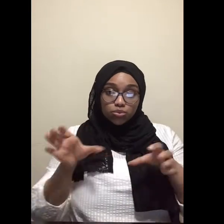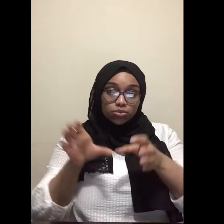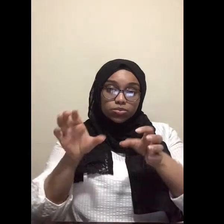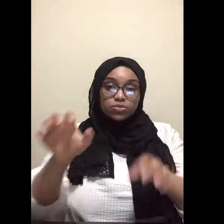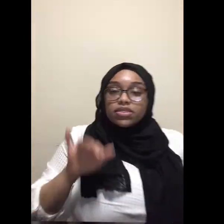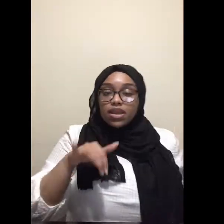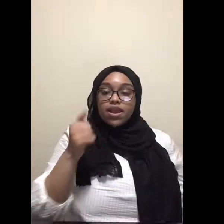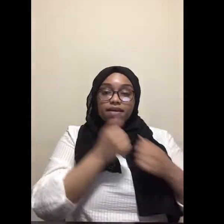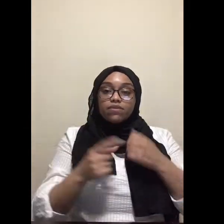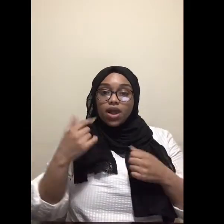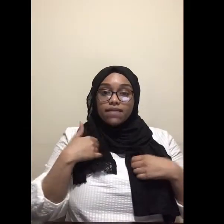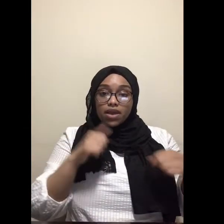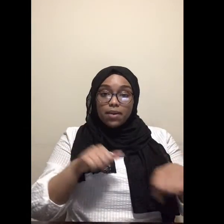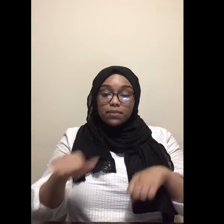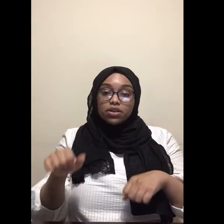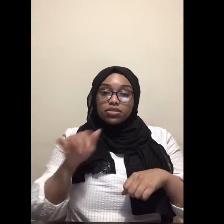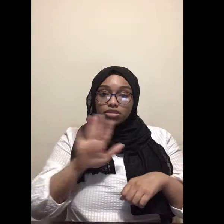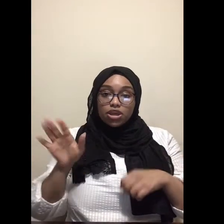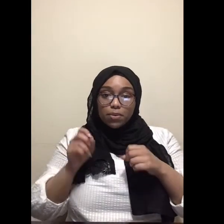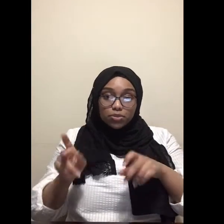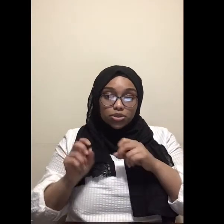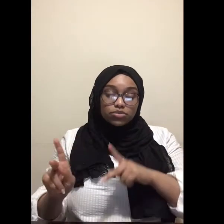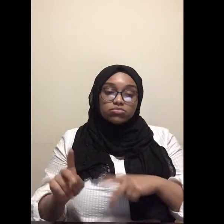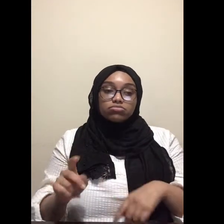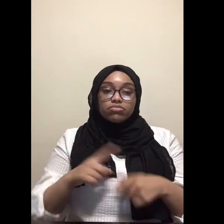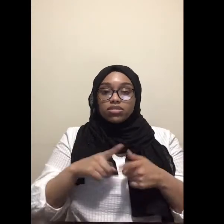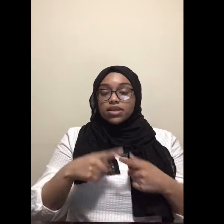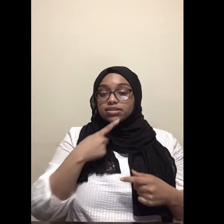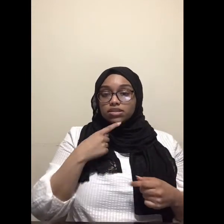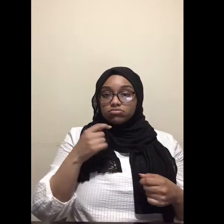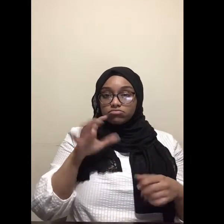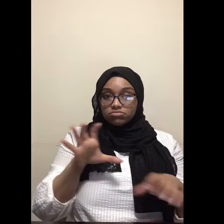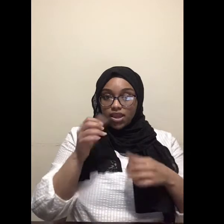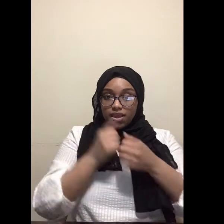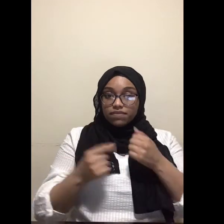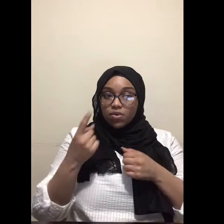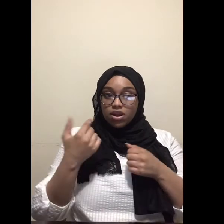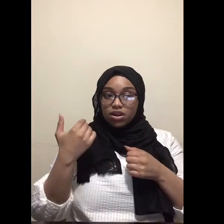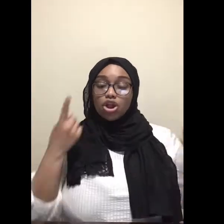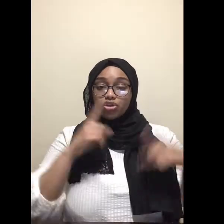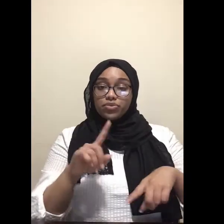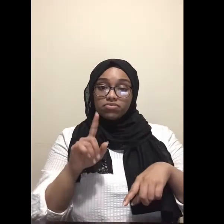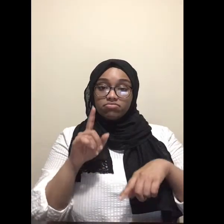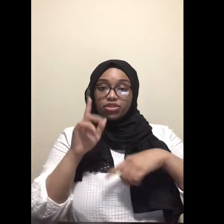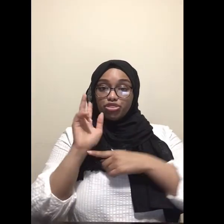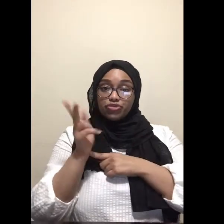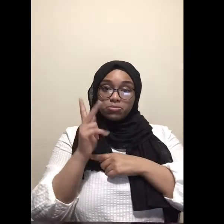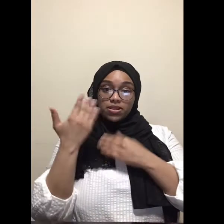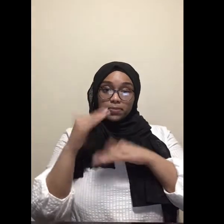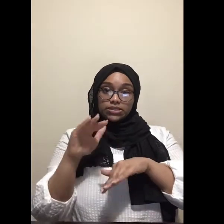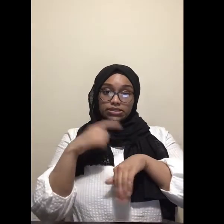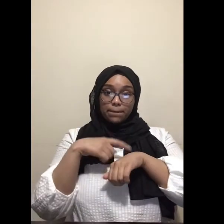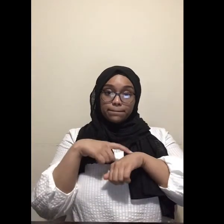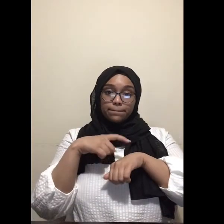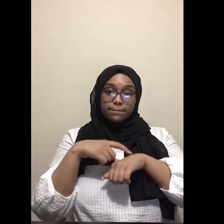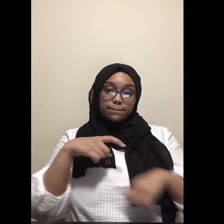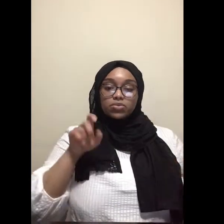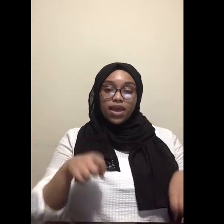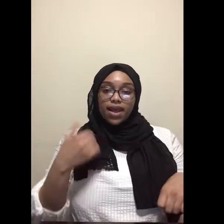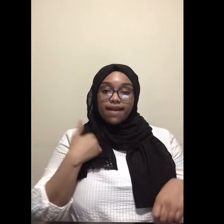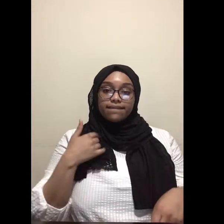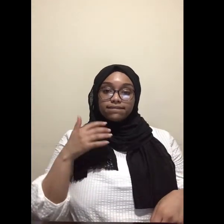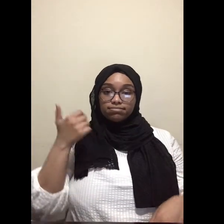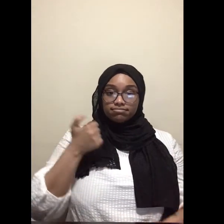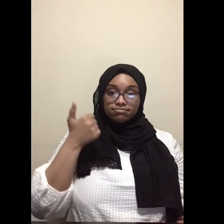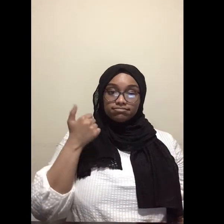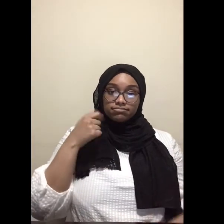does everyone agree to 3 minutes? You can even choose a timekeeper and ask them to start their stopwatch